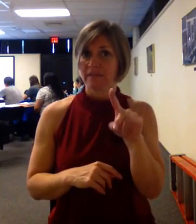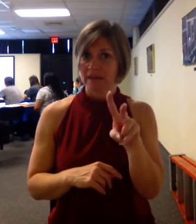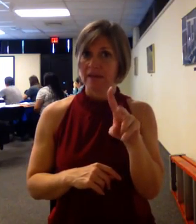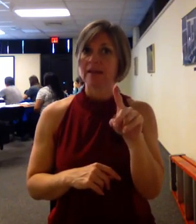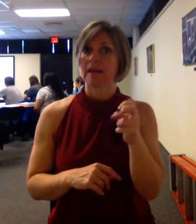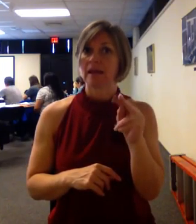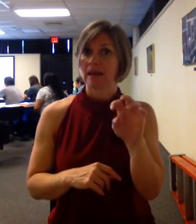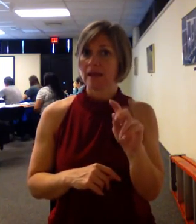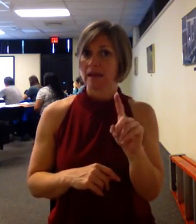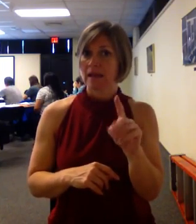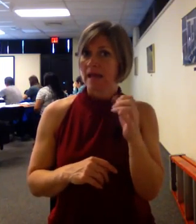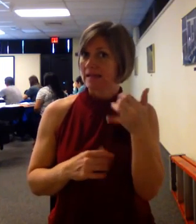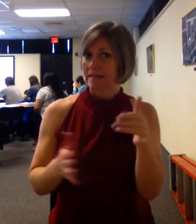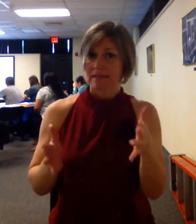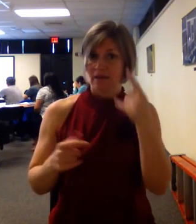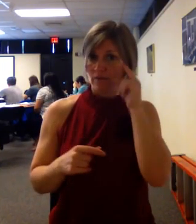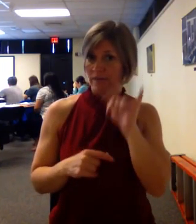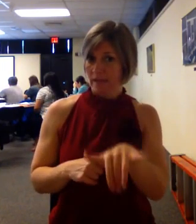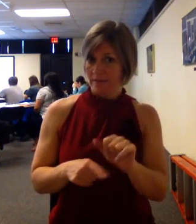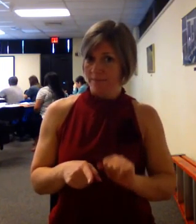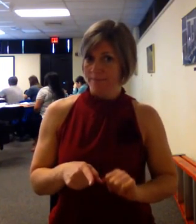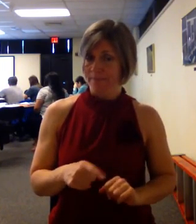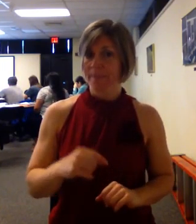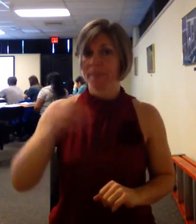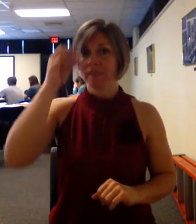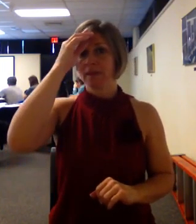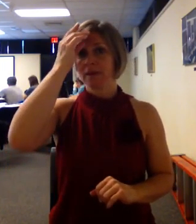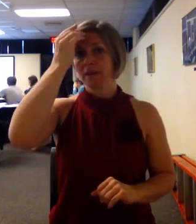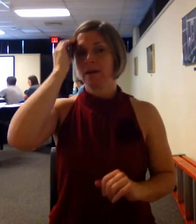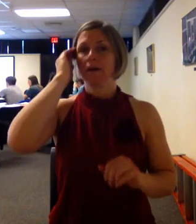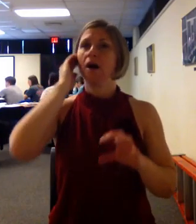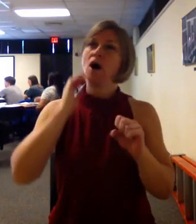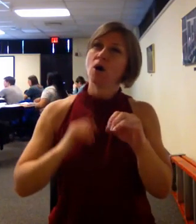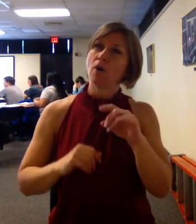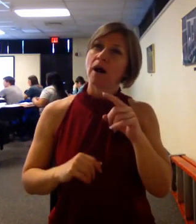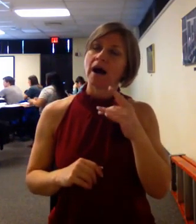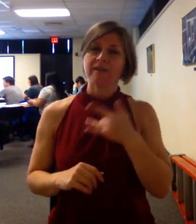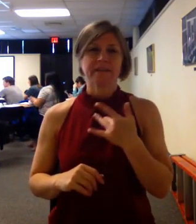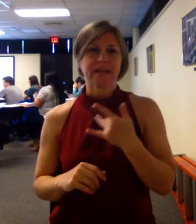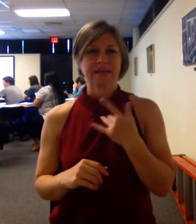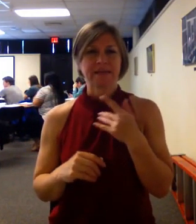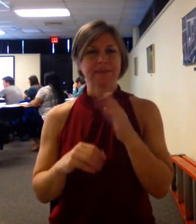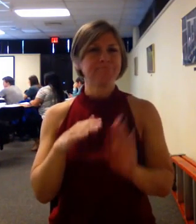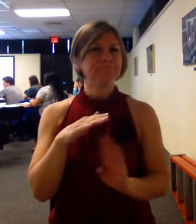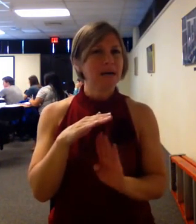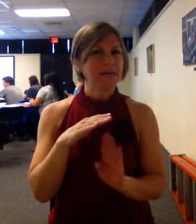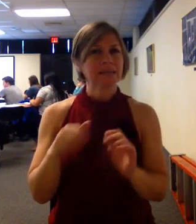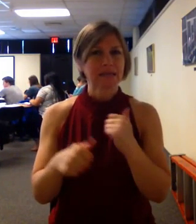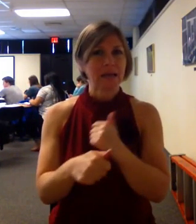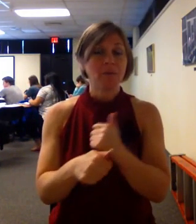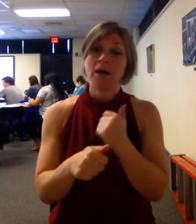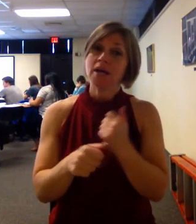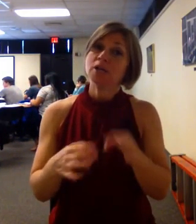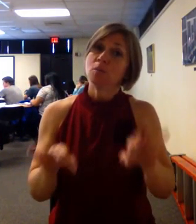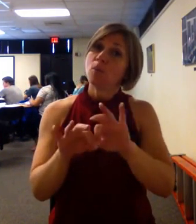all they're having to look at there. So I feel like that's kind of basic and that's algebra. Yeah, that's important to know. I think that's